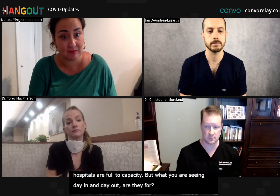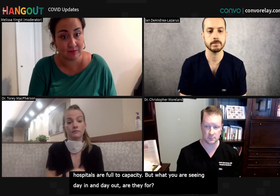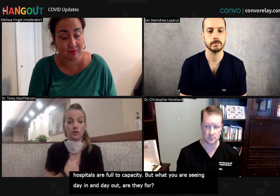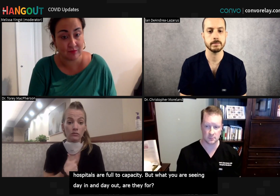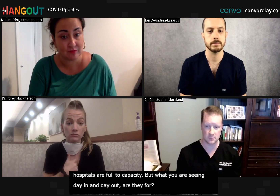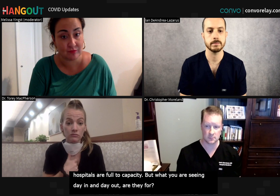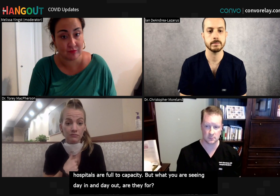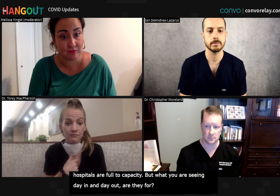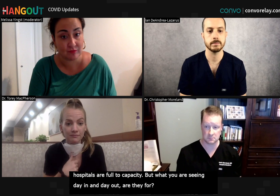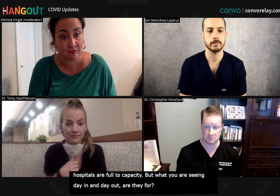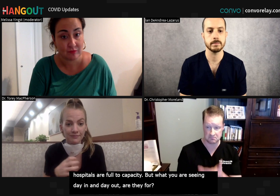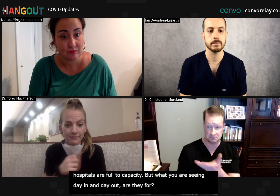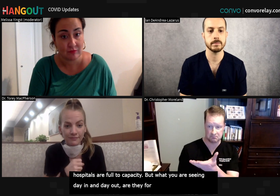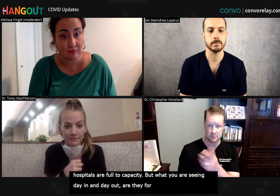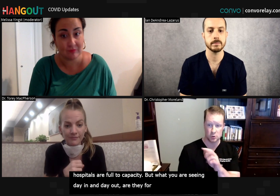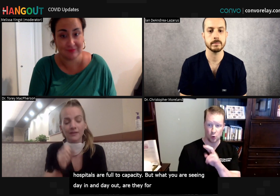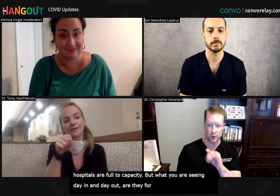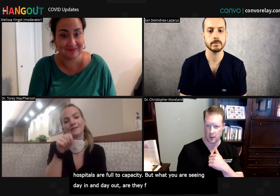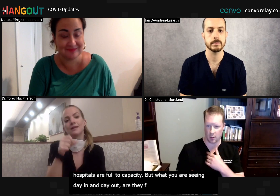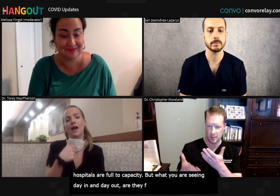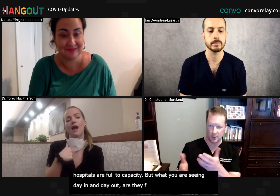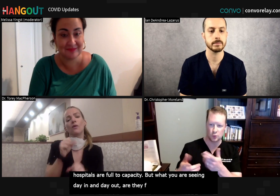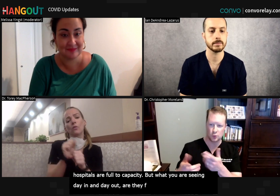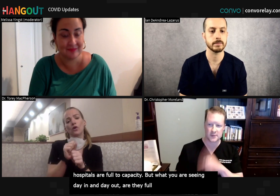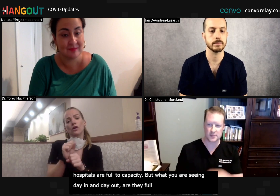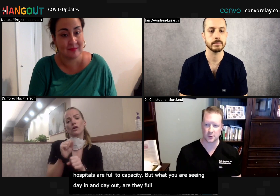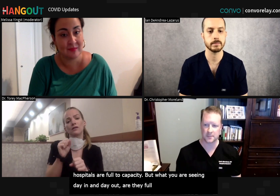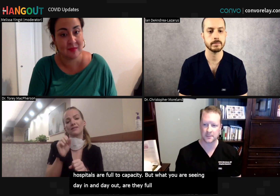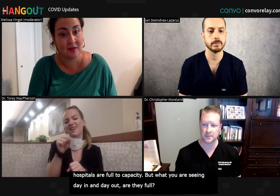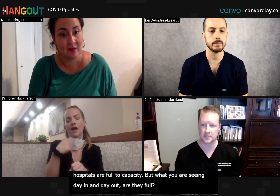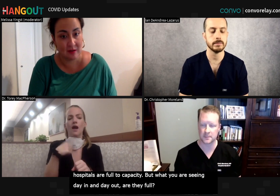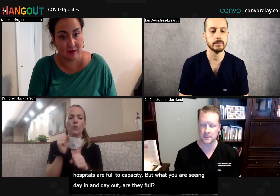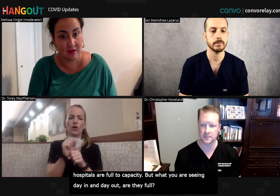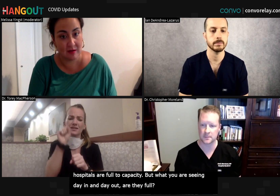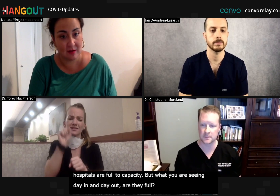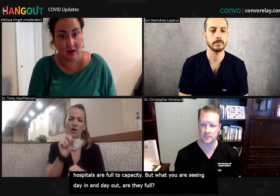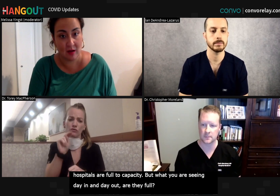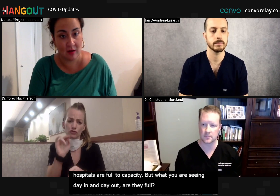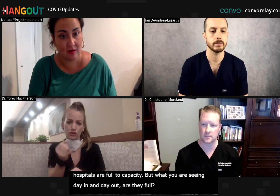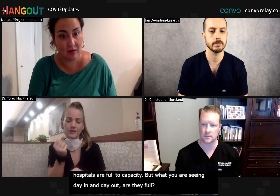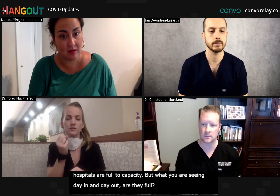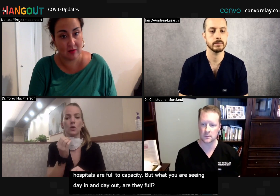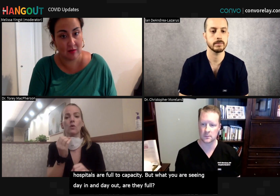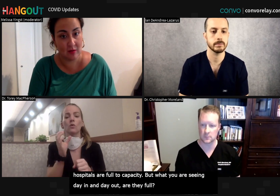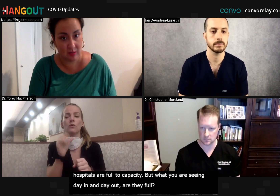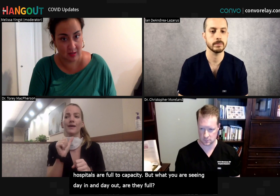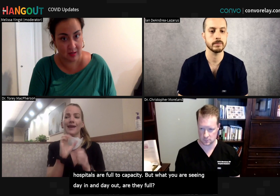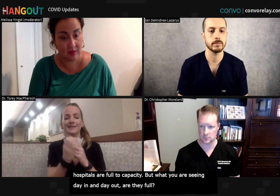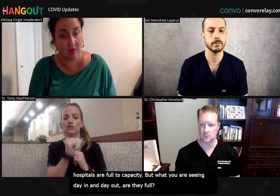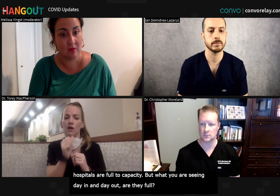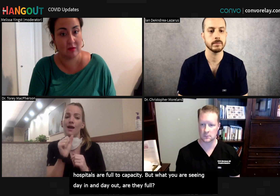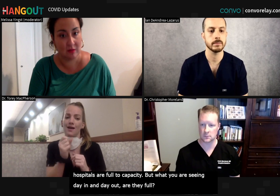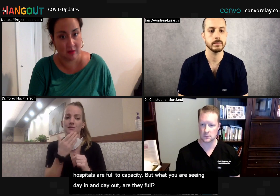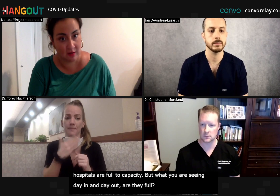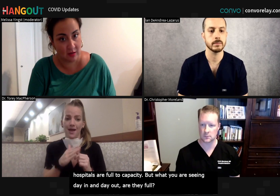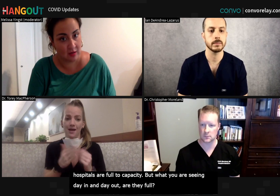Torey, you want to respond to that? Go ahead, Torey. I'll let you respond first. Yes. So I work in Southern New Jersey,